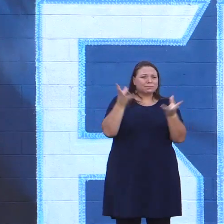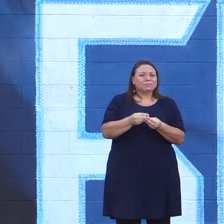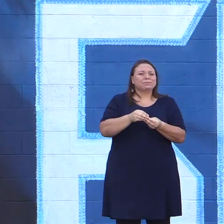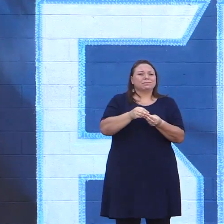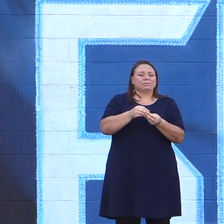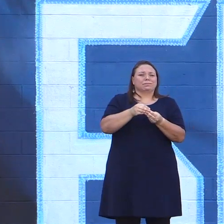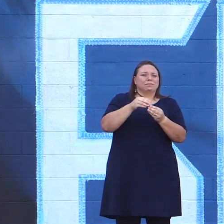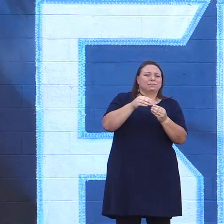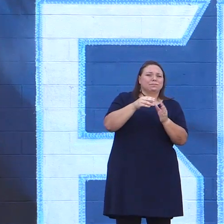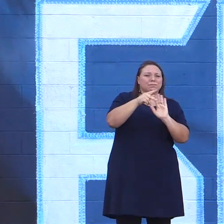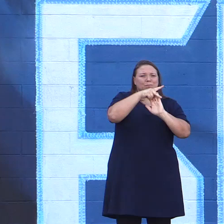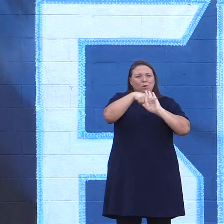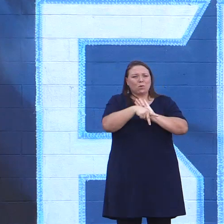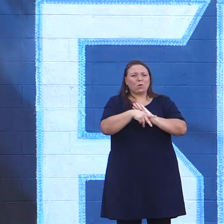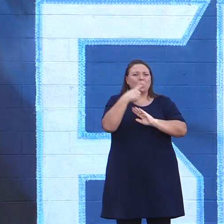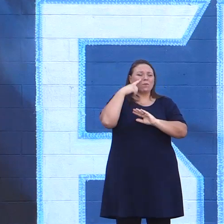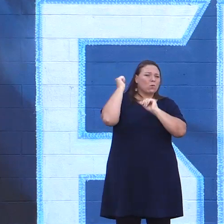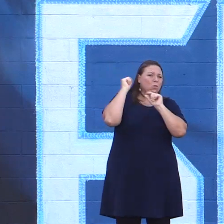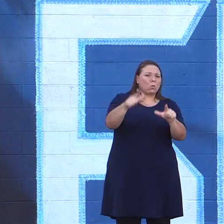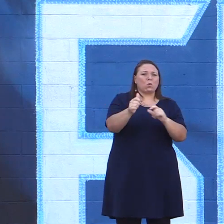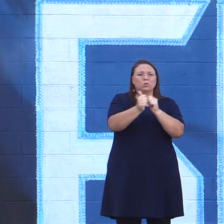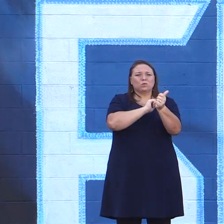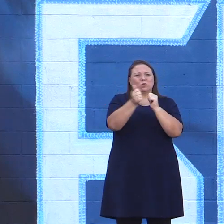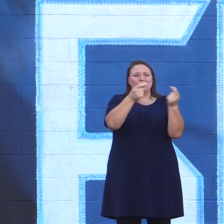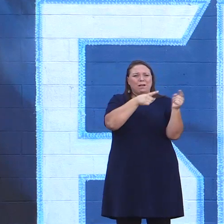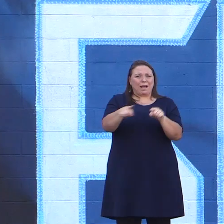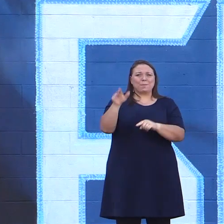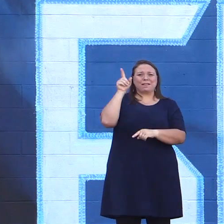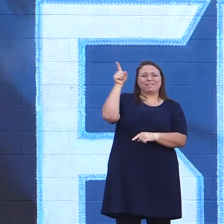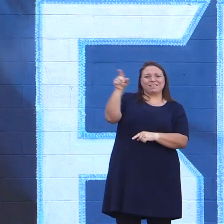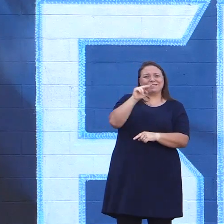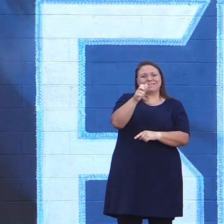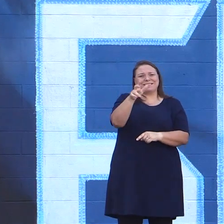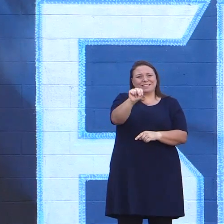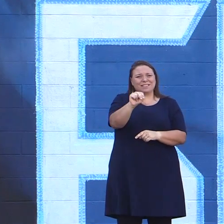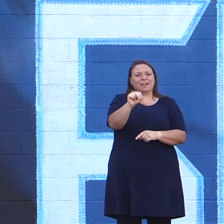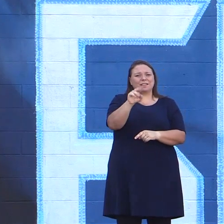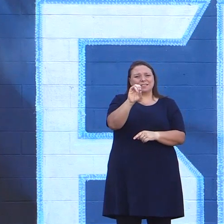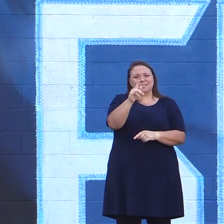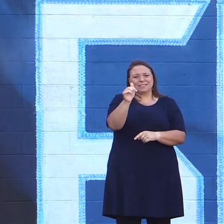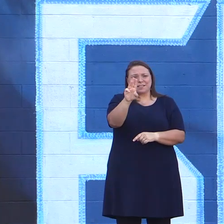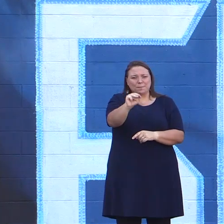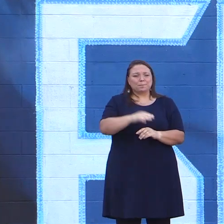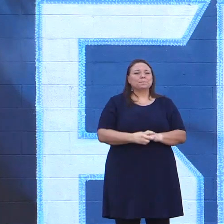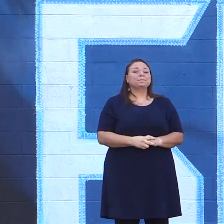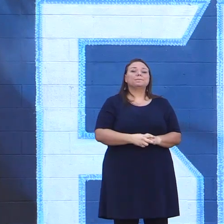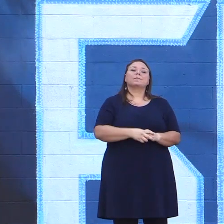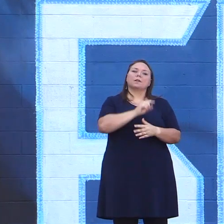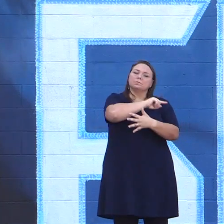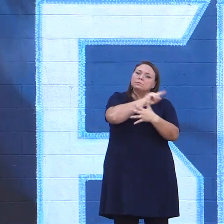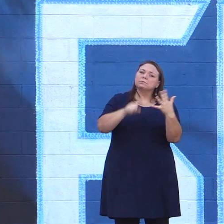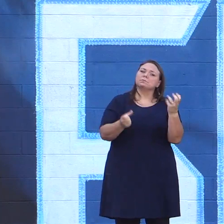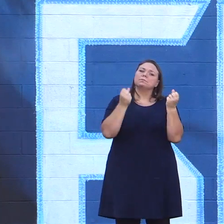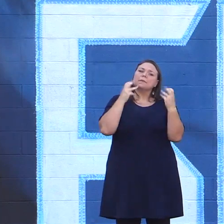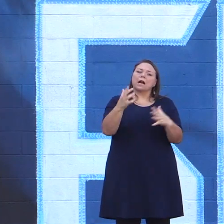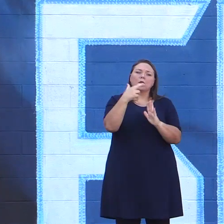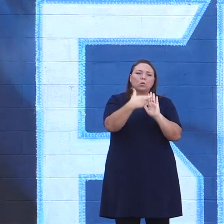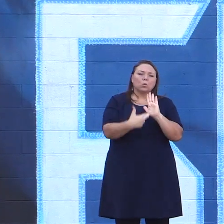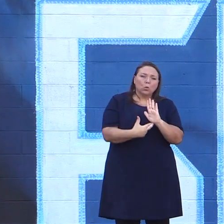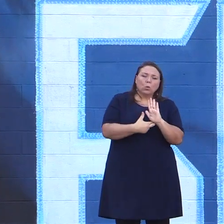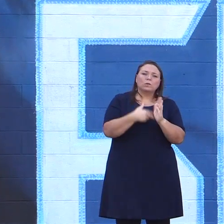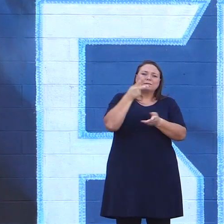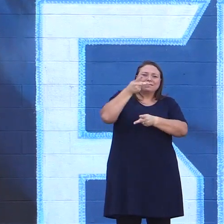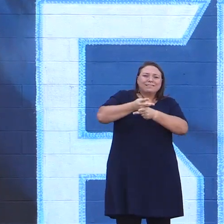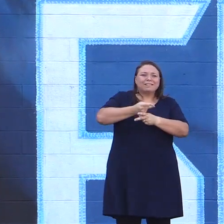protocol for all sporting events at Nissan Stadium. Among the many important rules and provisions to keep